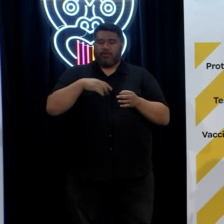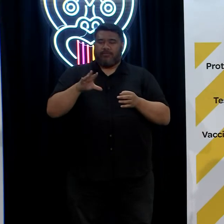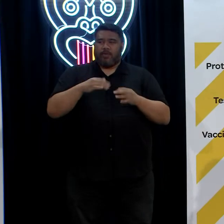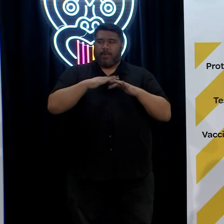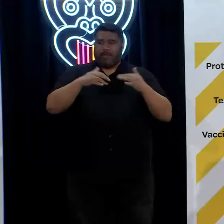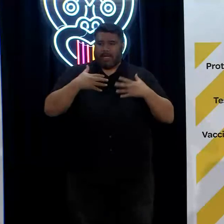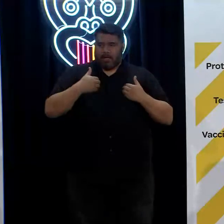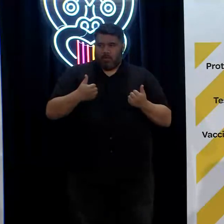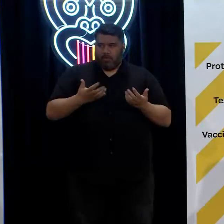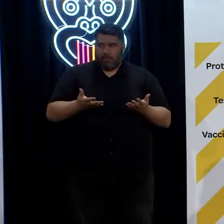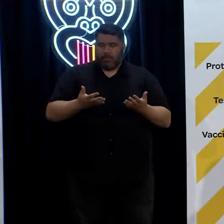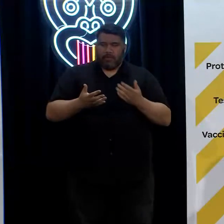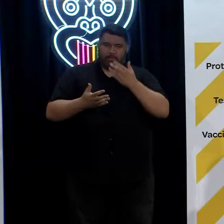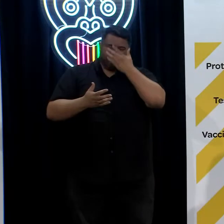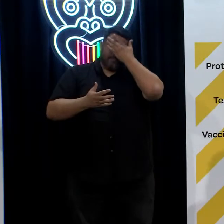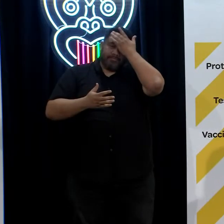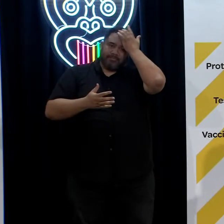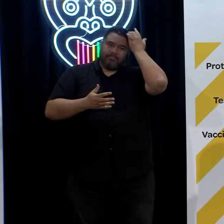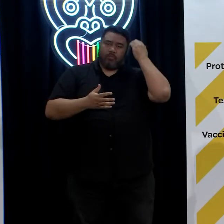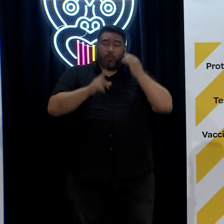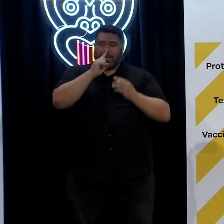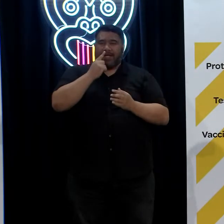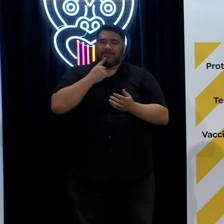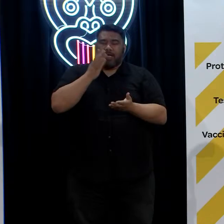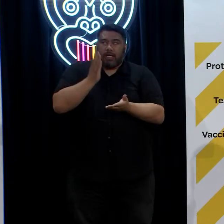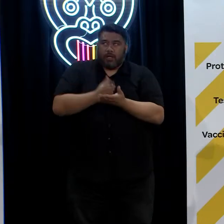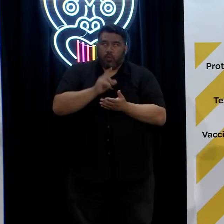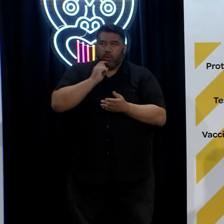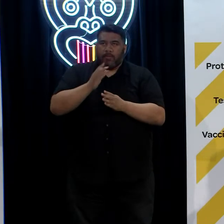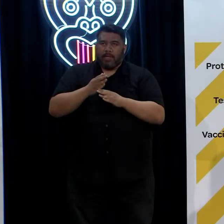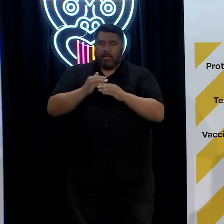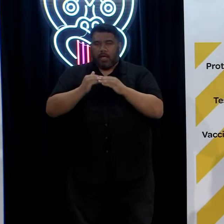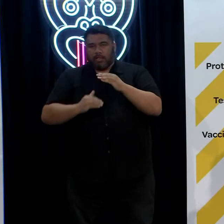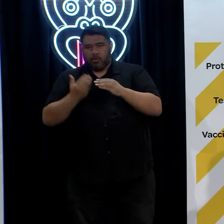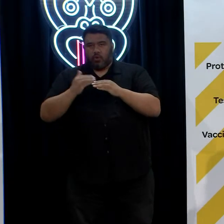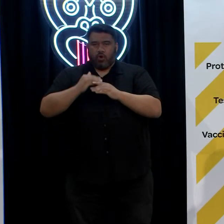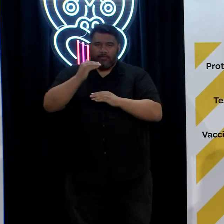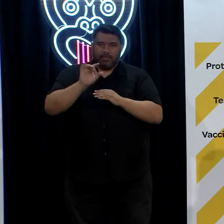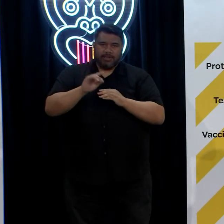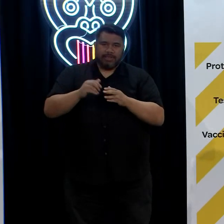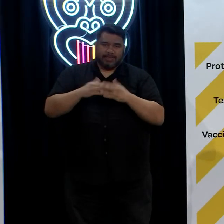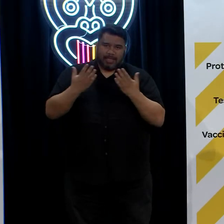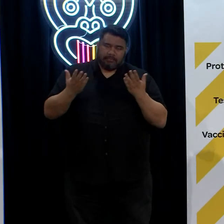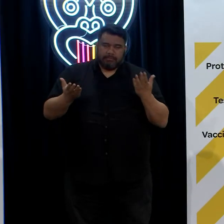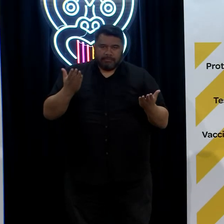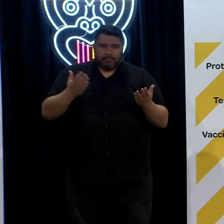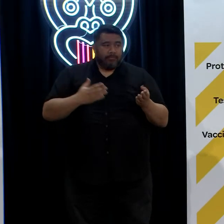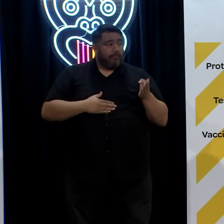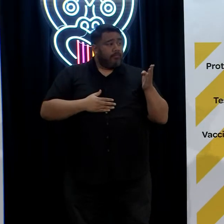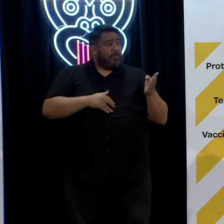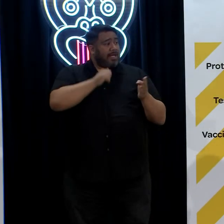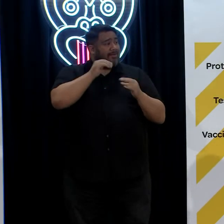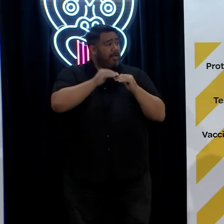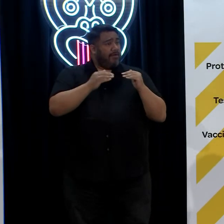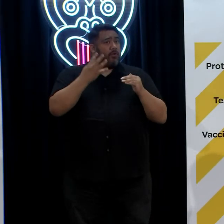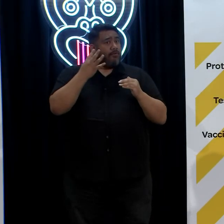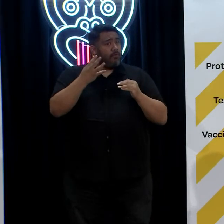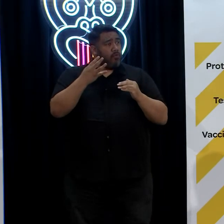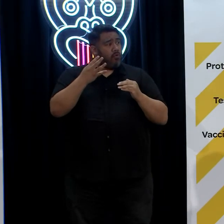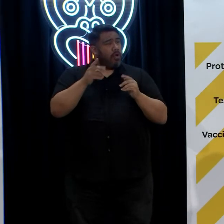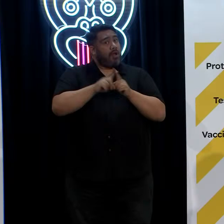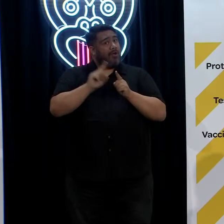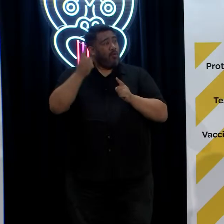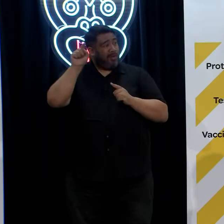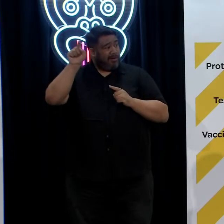Sorry. Clarification on that. You said 10 days if they're entering level 4 Auckland, but